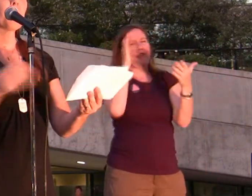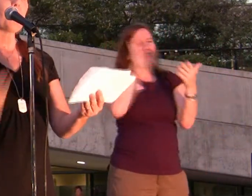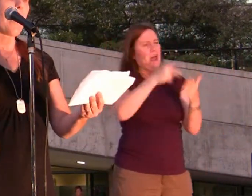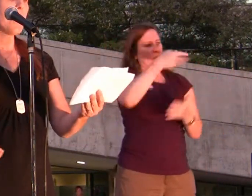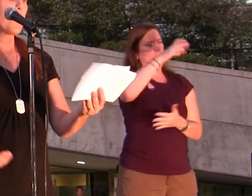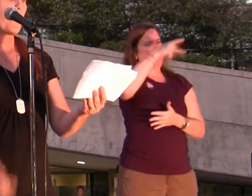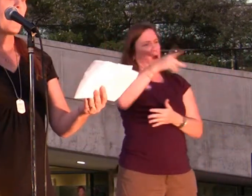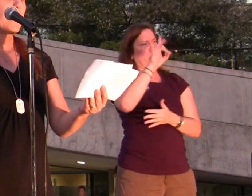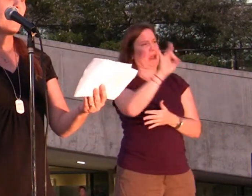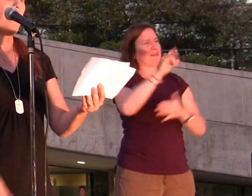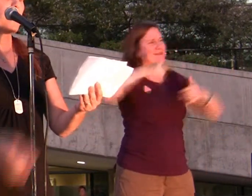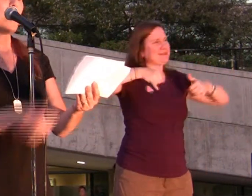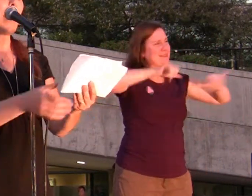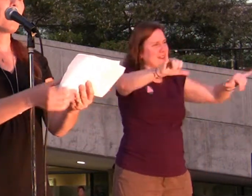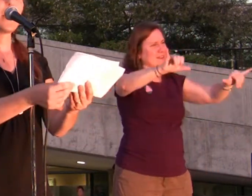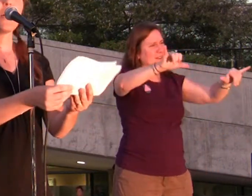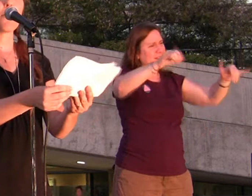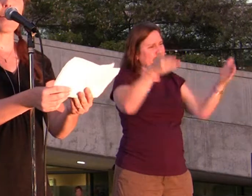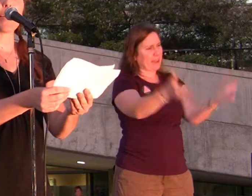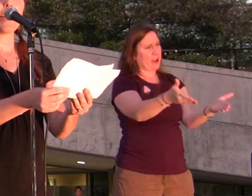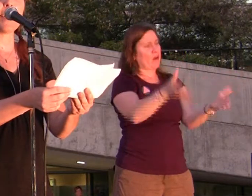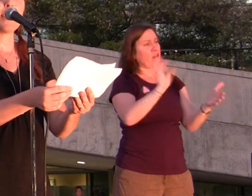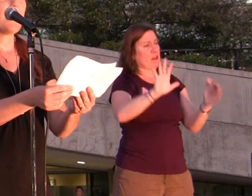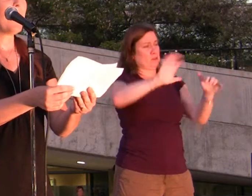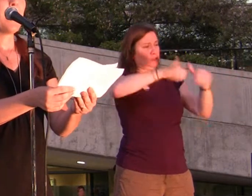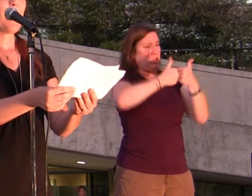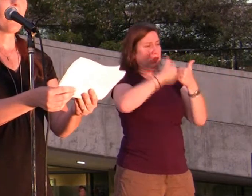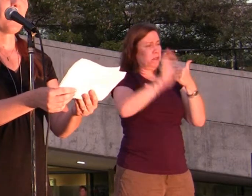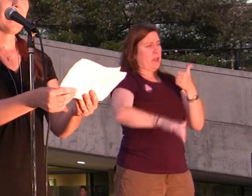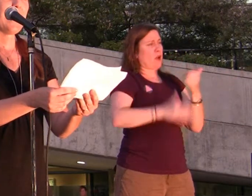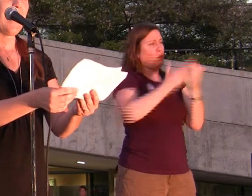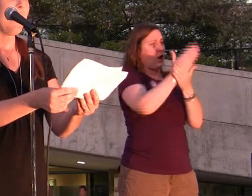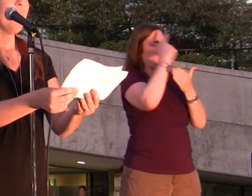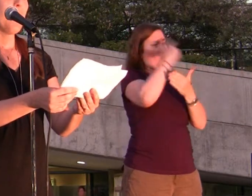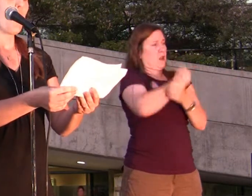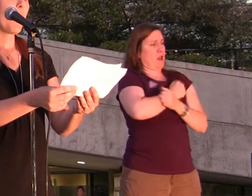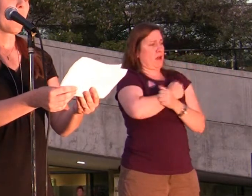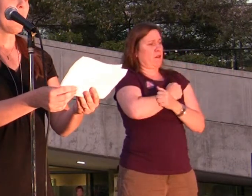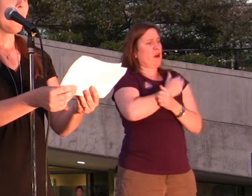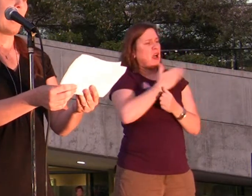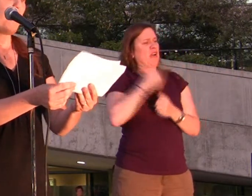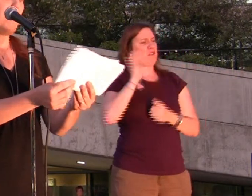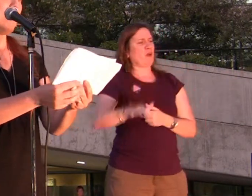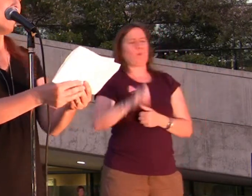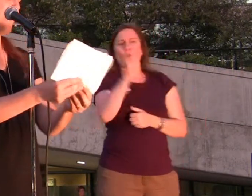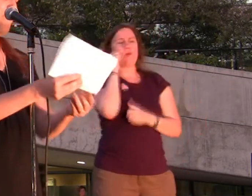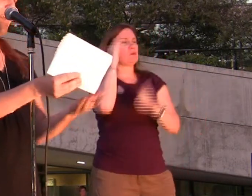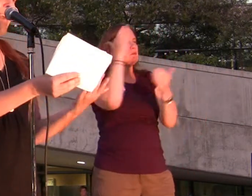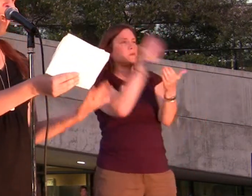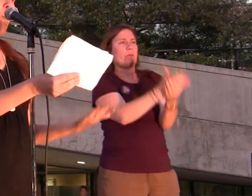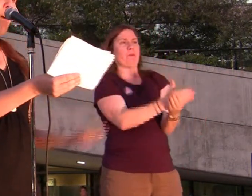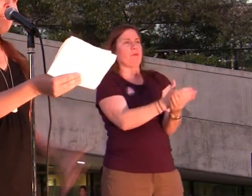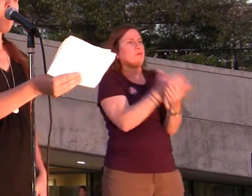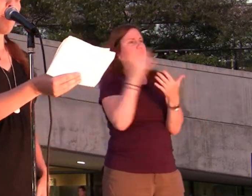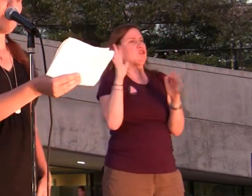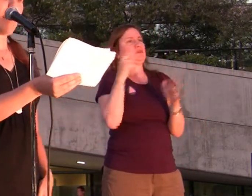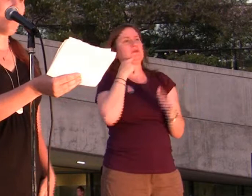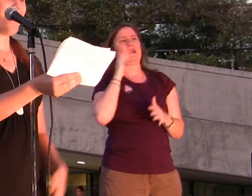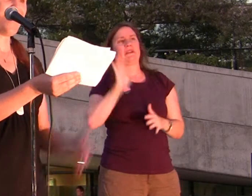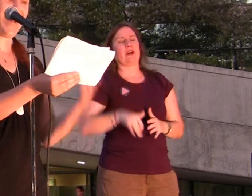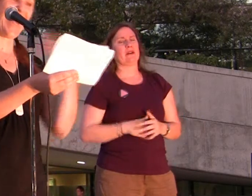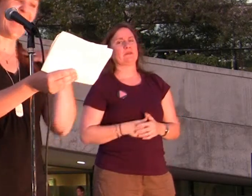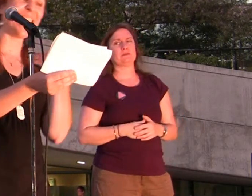people who challenged the right to love and to have that love recognized, they've already said they're not going to stop. And while it's